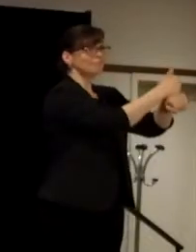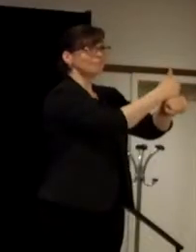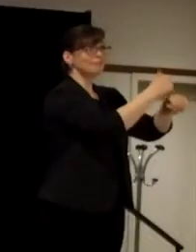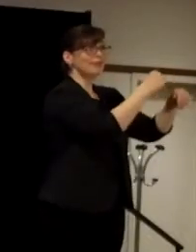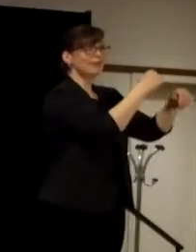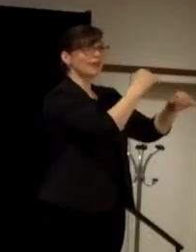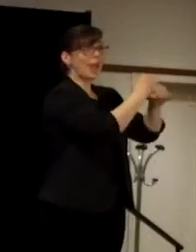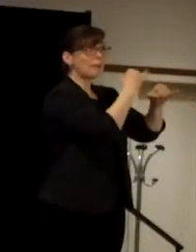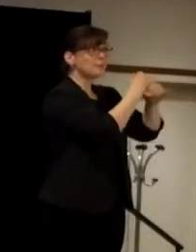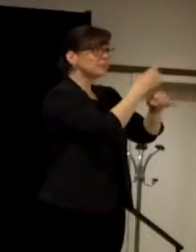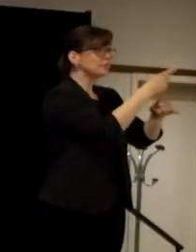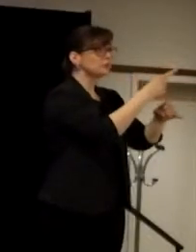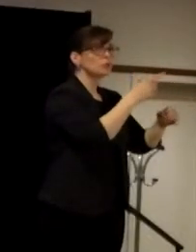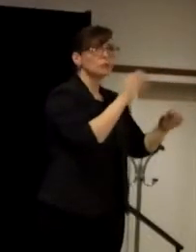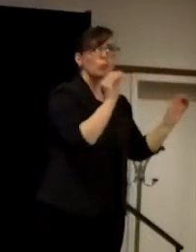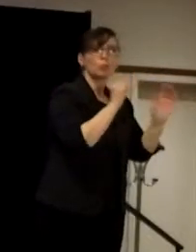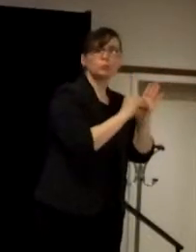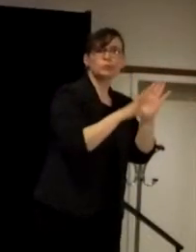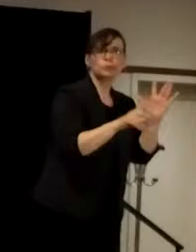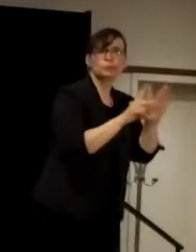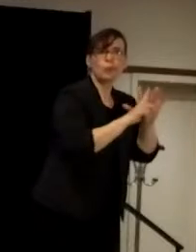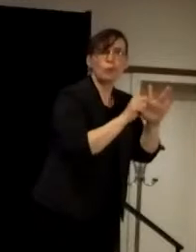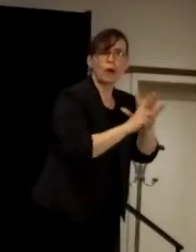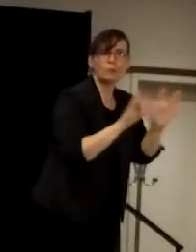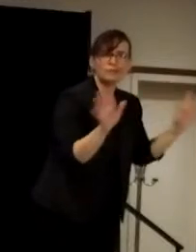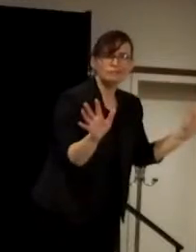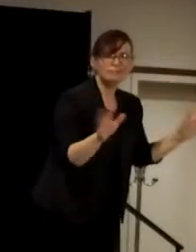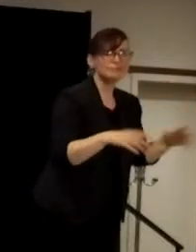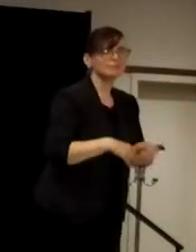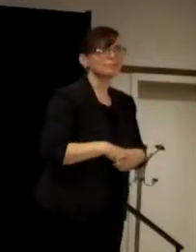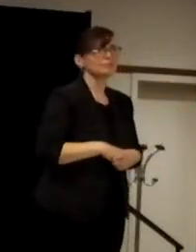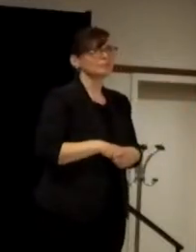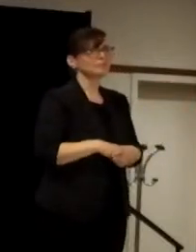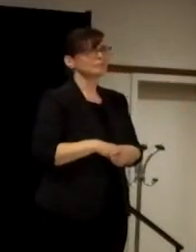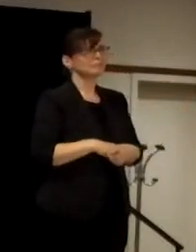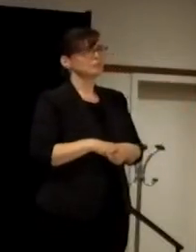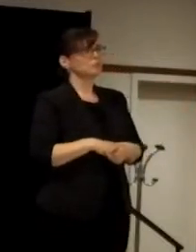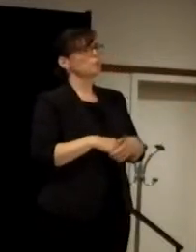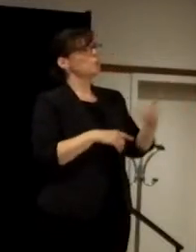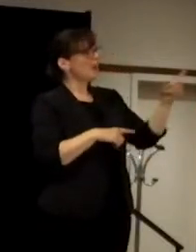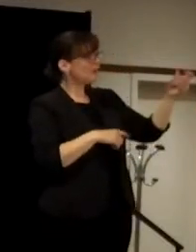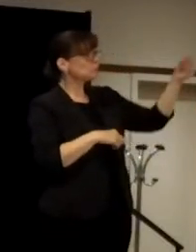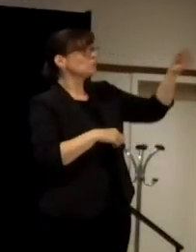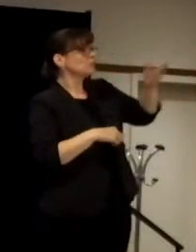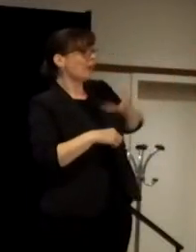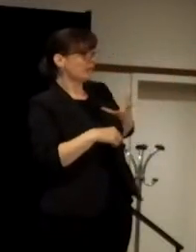shots. So we'll do it if the demand's there, but they really need to tell us if the demand's there or not.